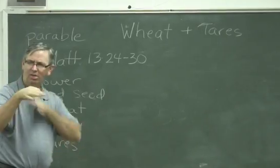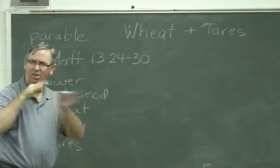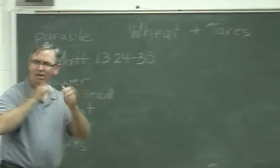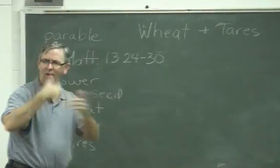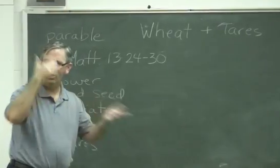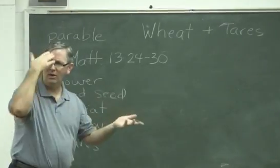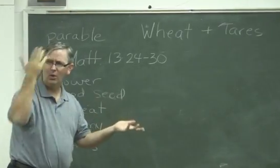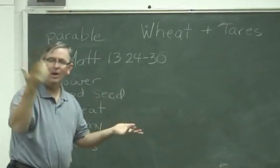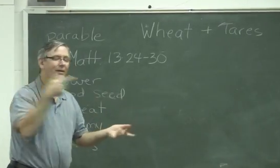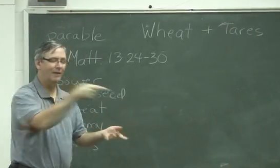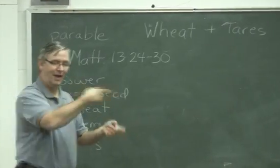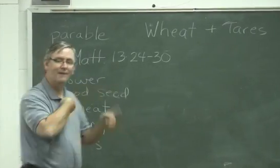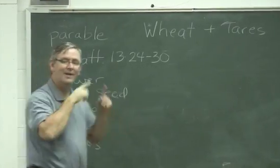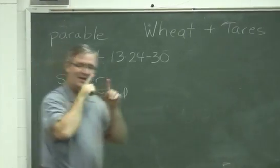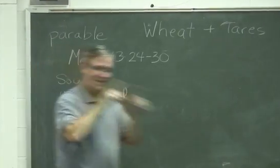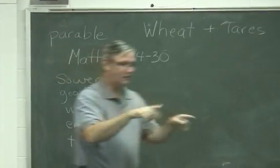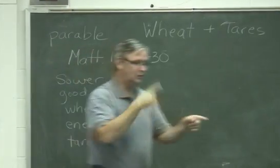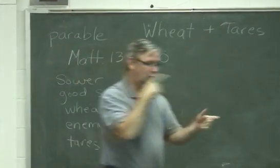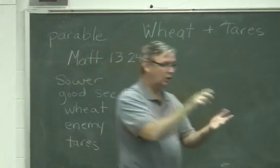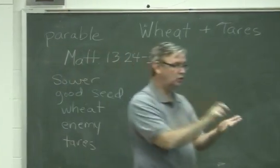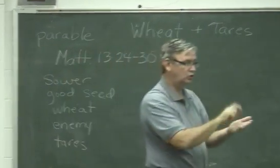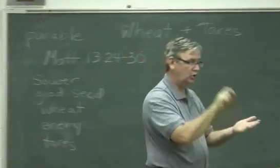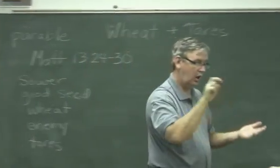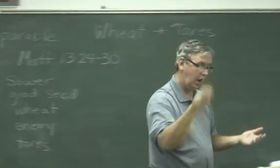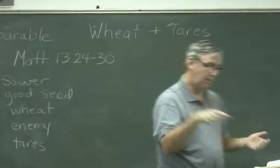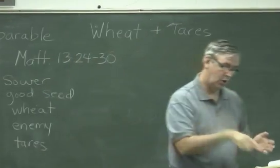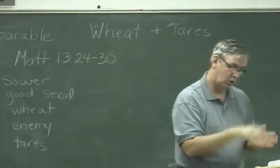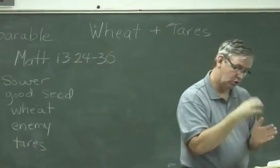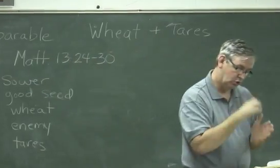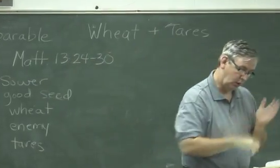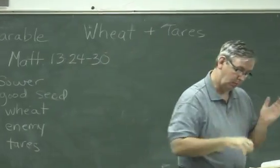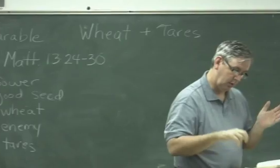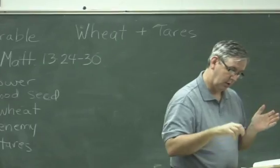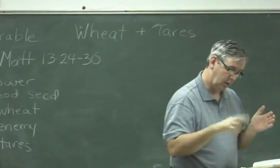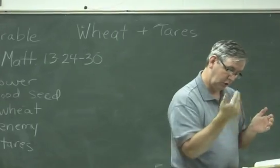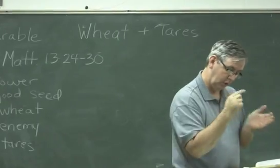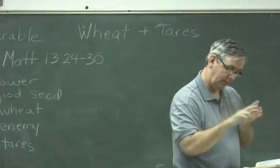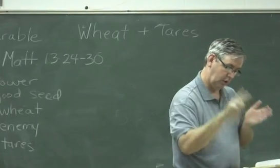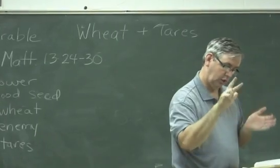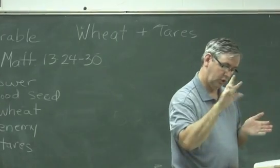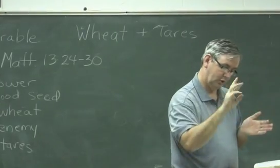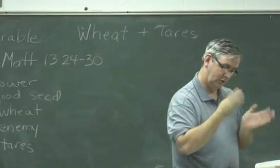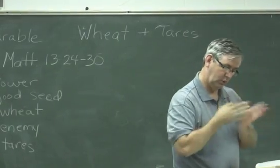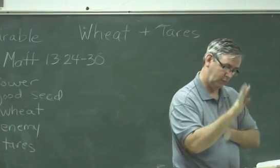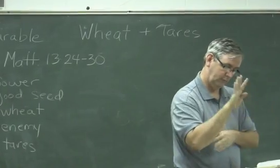How do I know these answers? Let's jump to Matthew chapter 13,